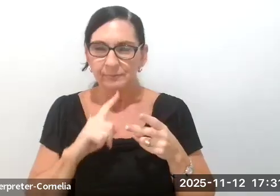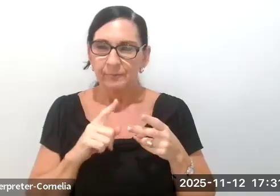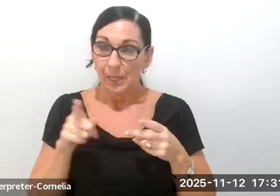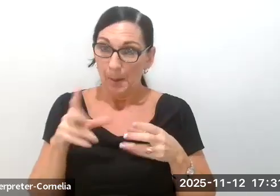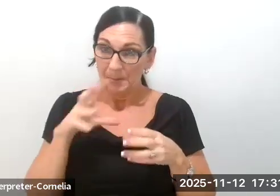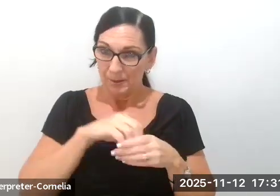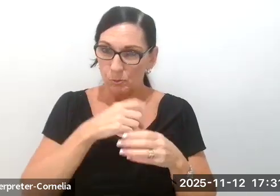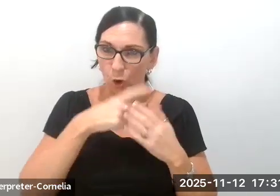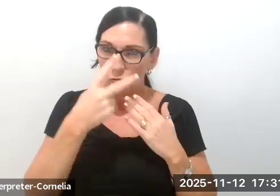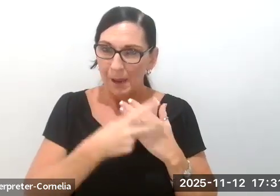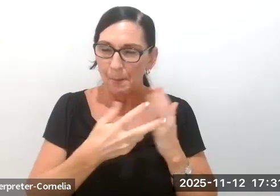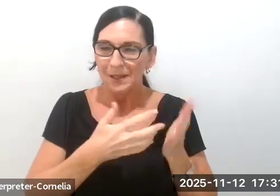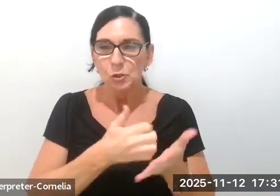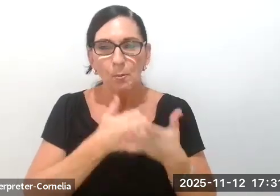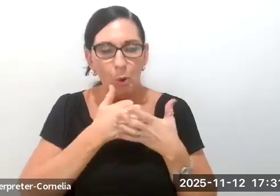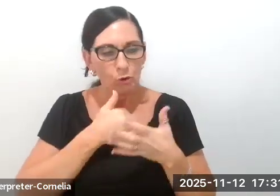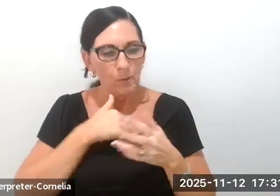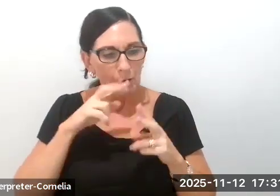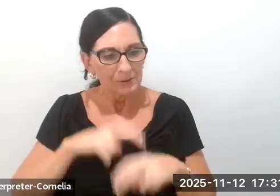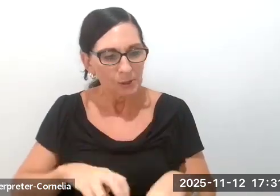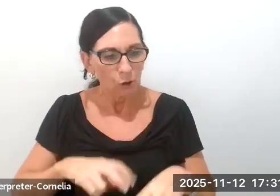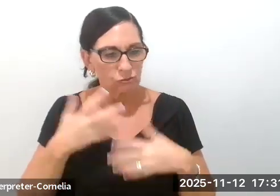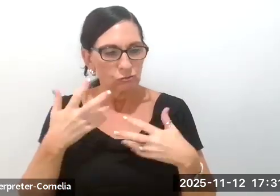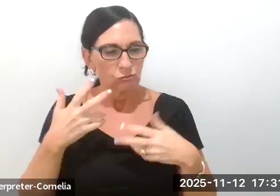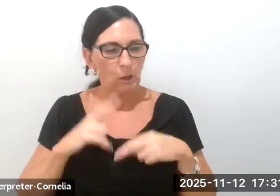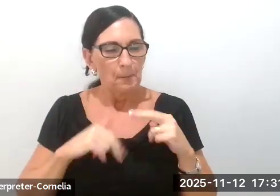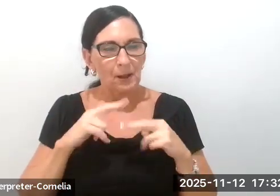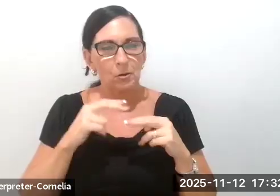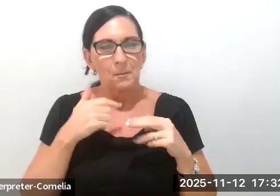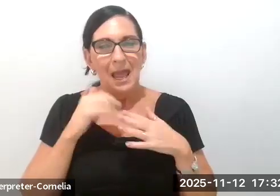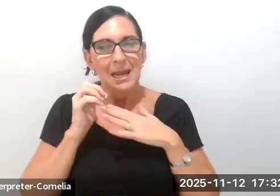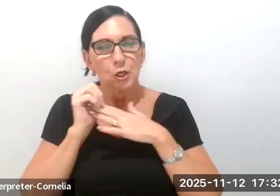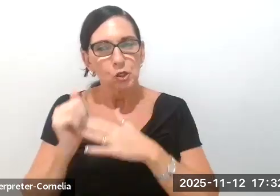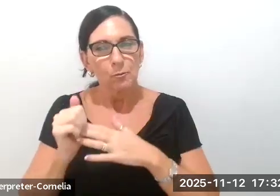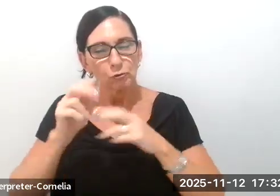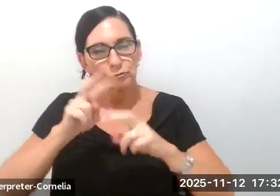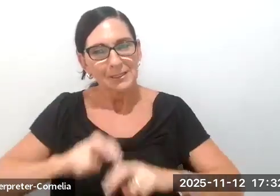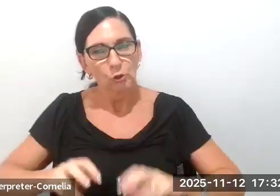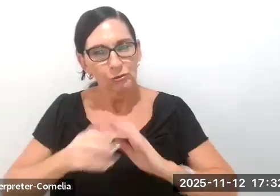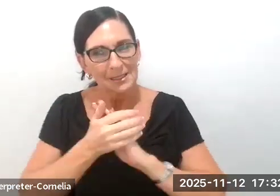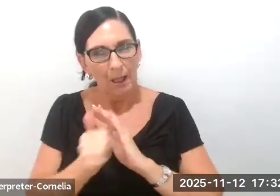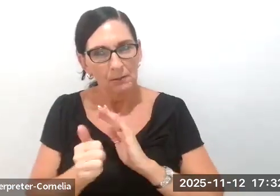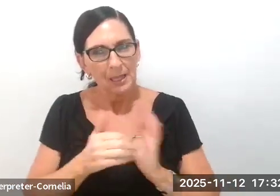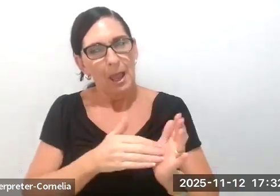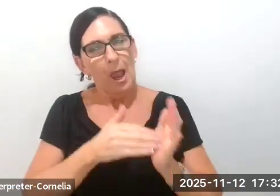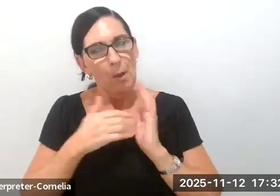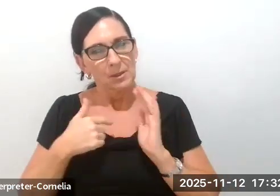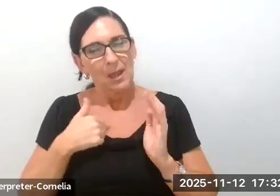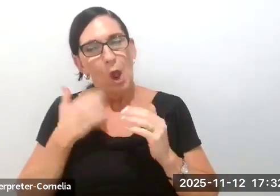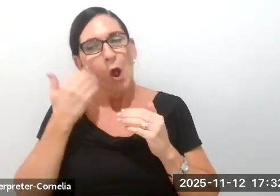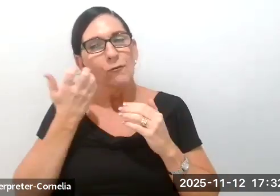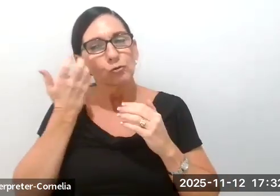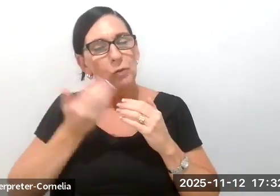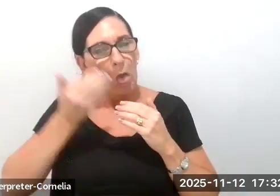program will support your research, builds your leadership and research skills, and contributes to your long-term career